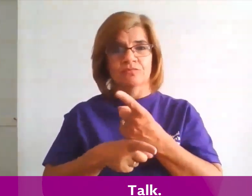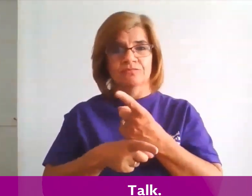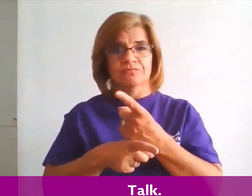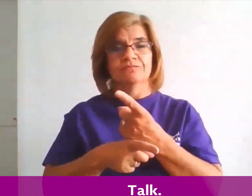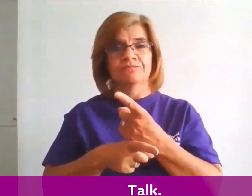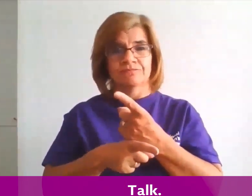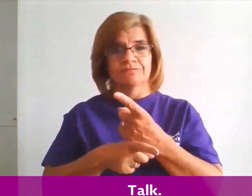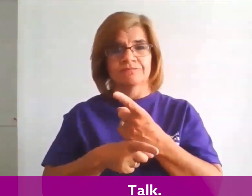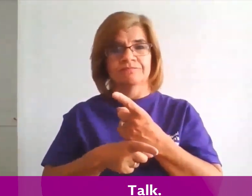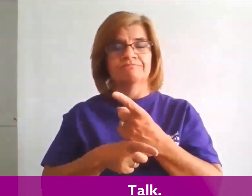Talk